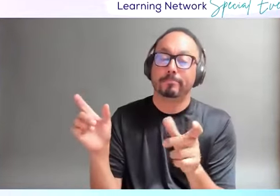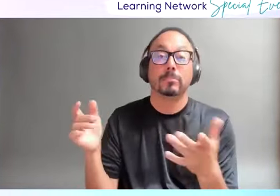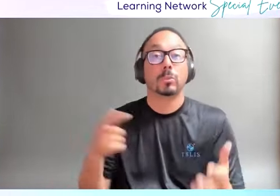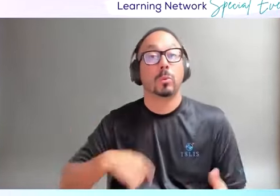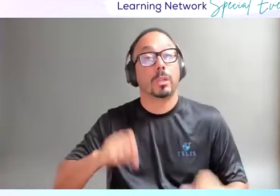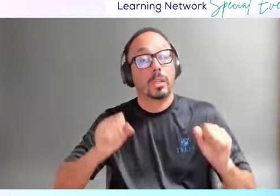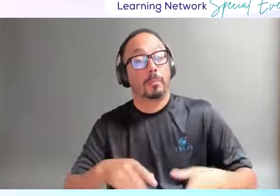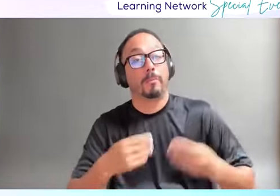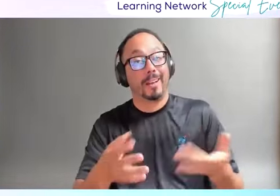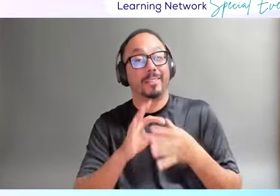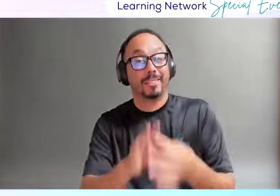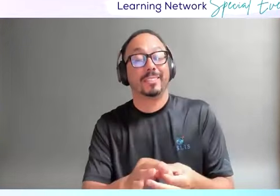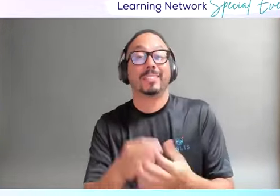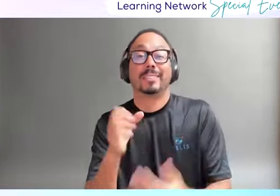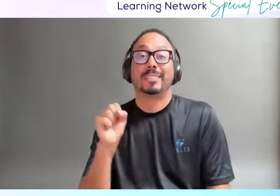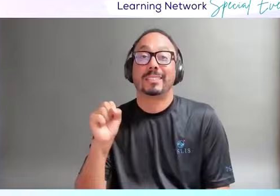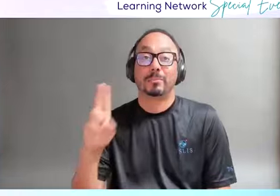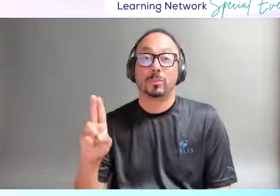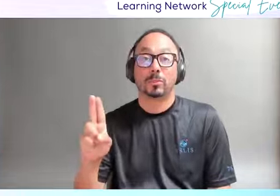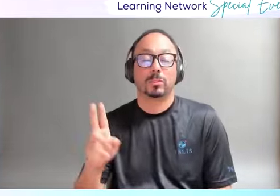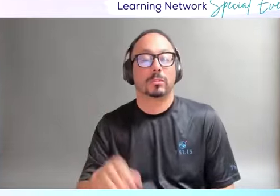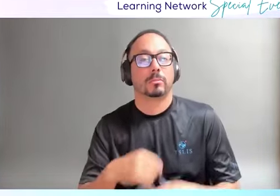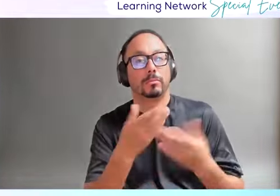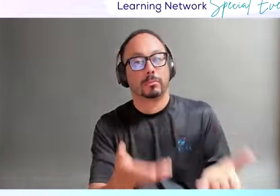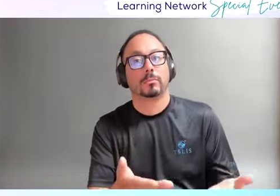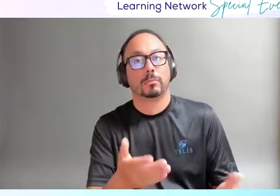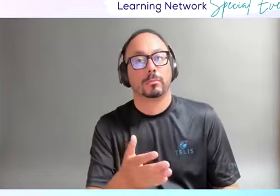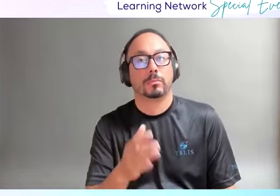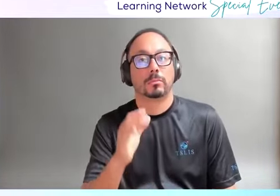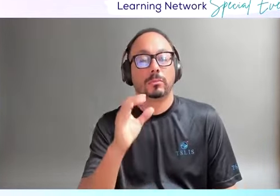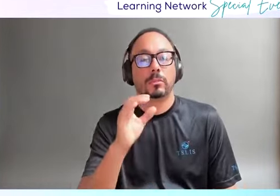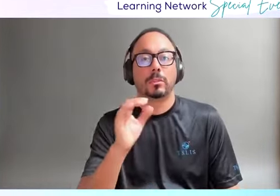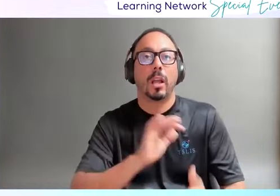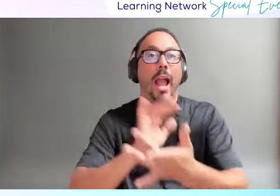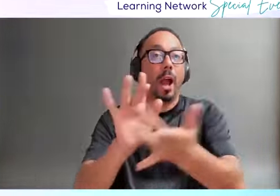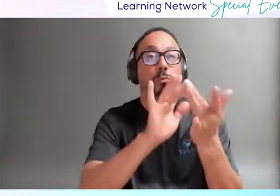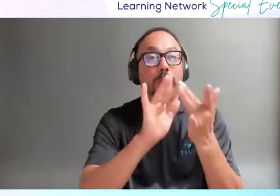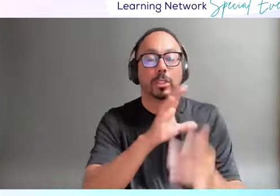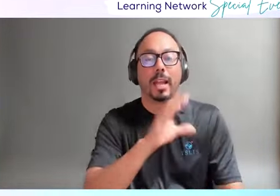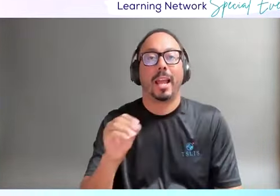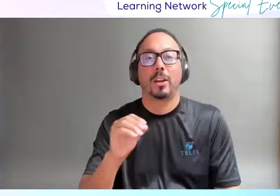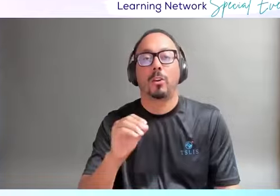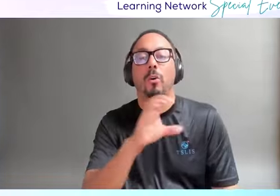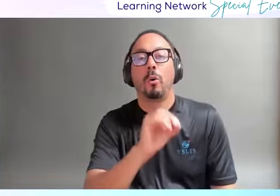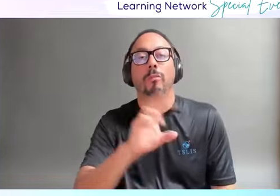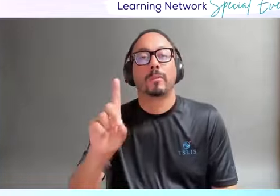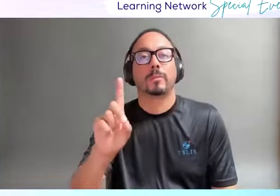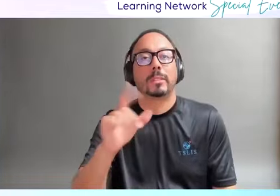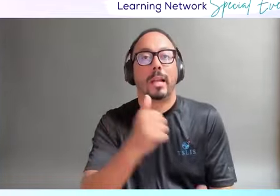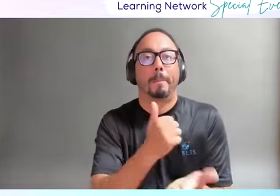outreach and prevent overdose death. It's a life and death issue. I encourage you to think about